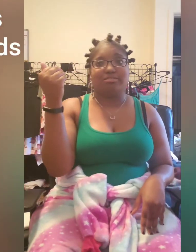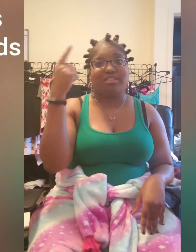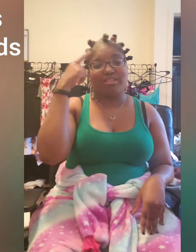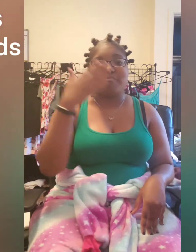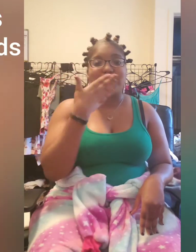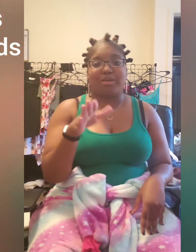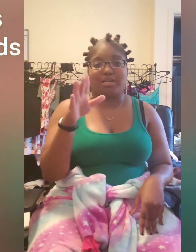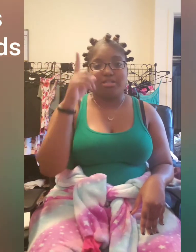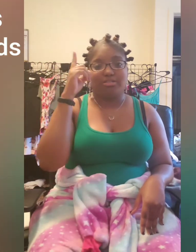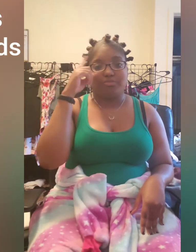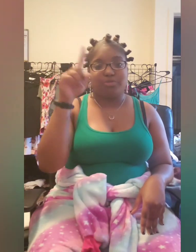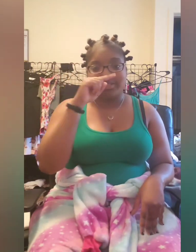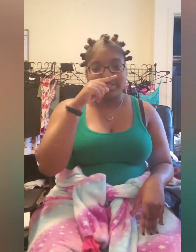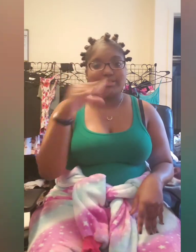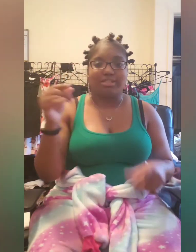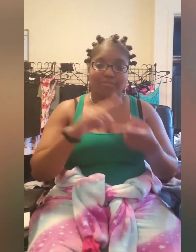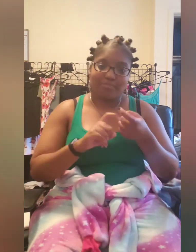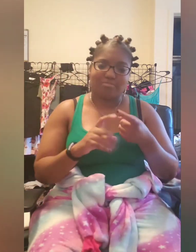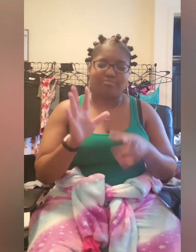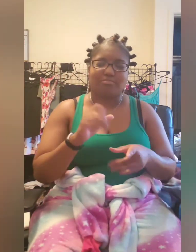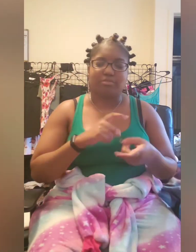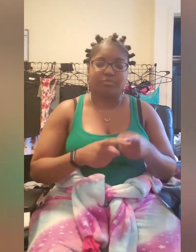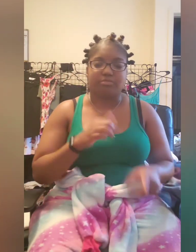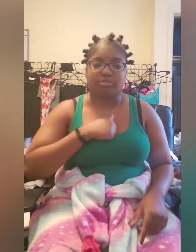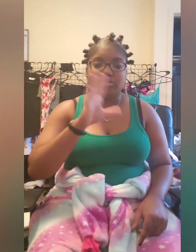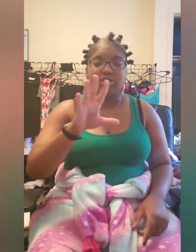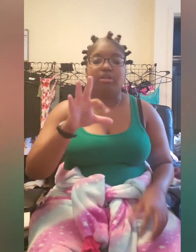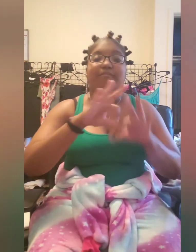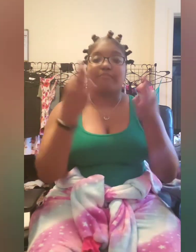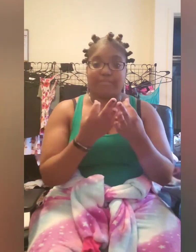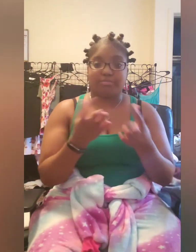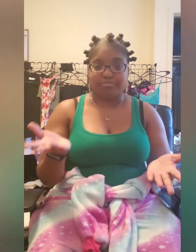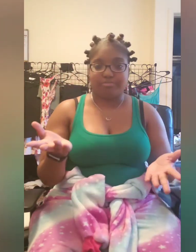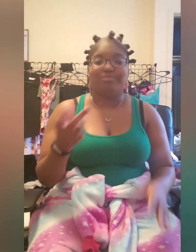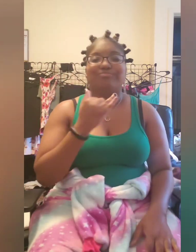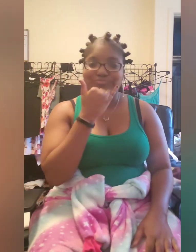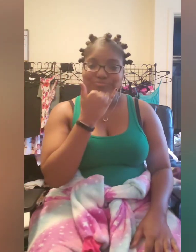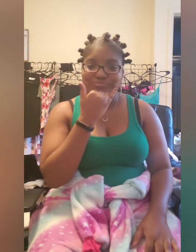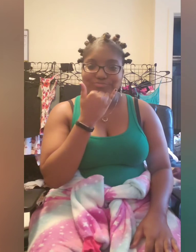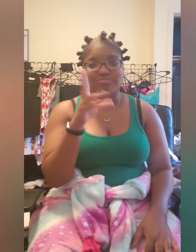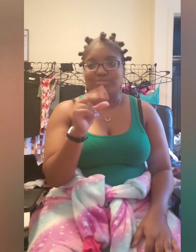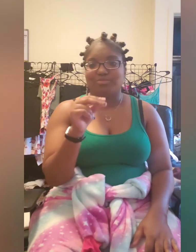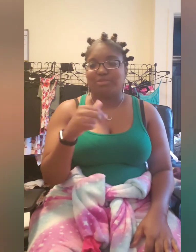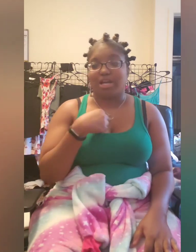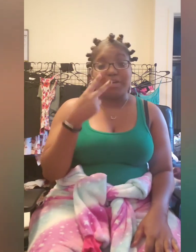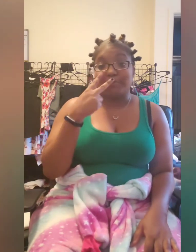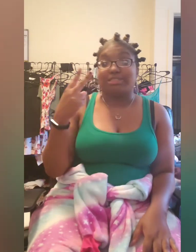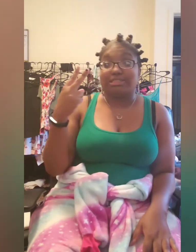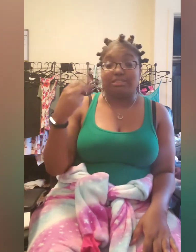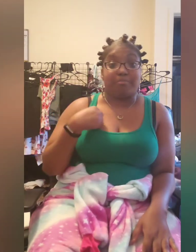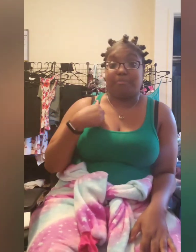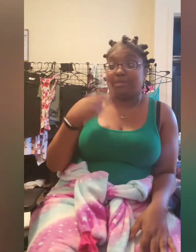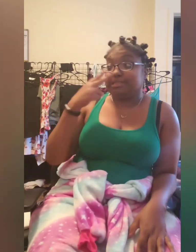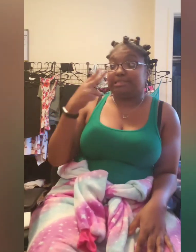And that is a very, very, very dumb misconception. And the reason why I say that is because I've seen some very successful kids